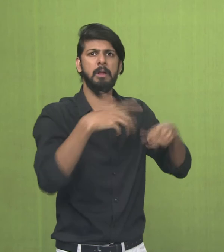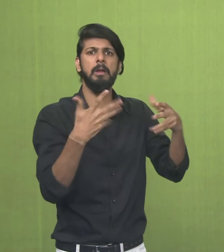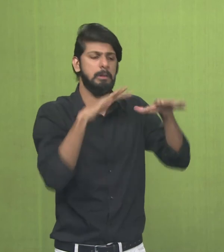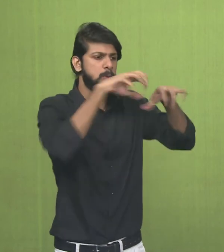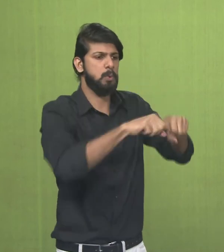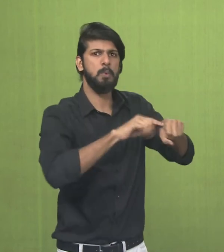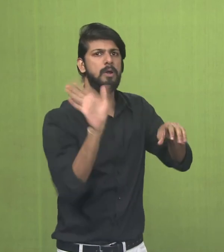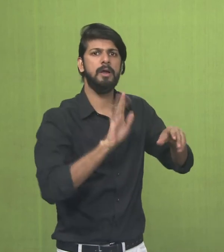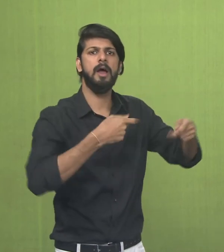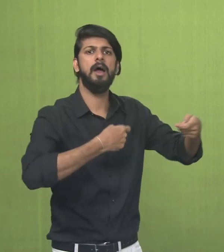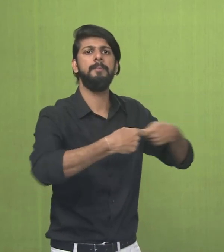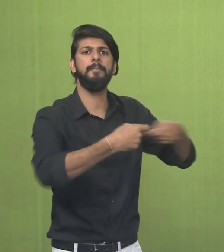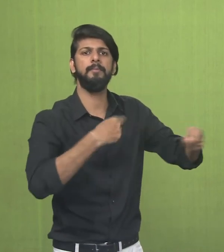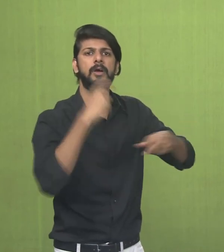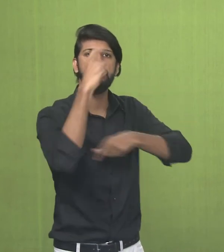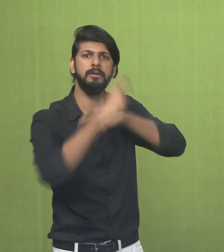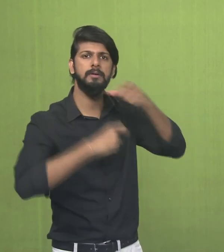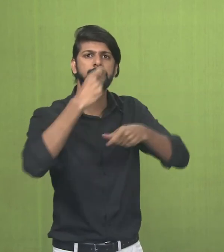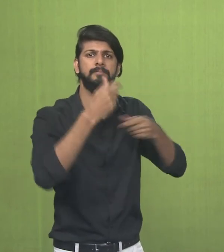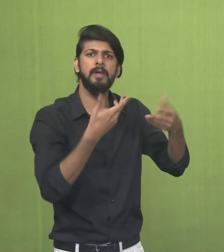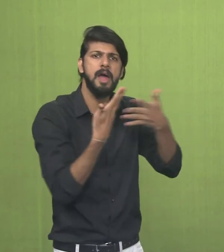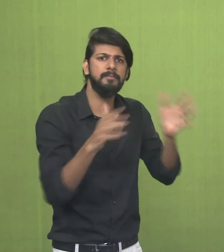started coming to India for trade and business.